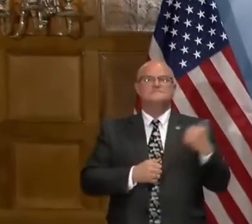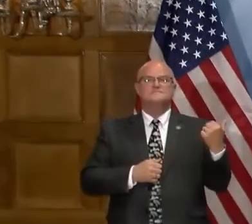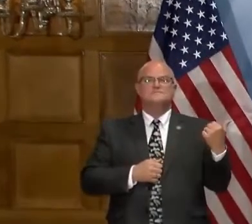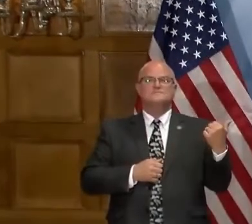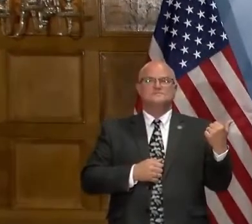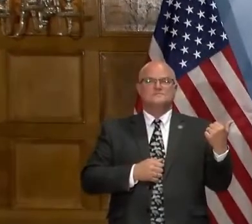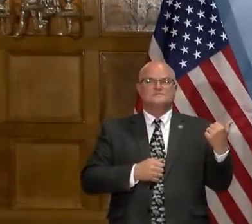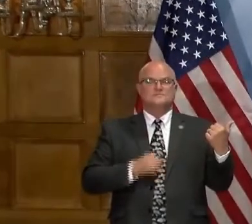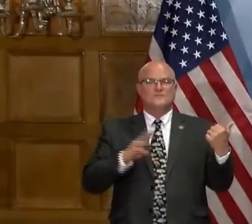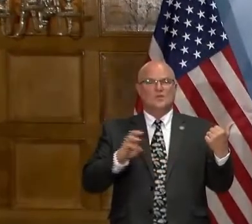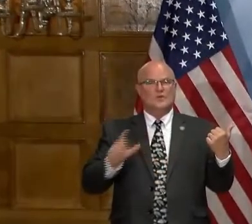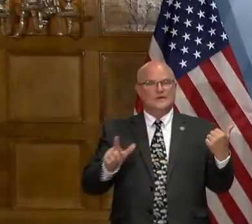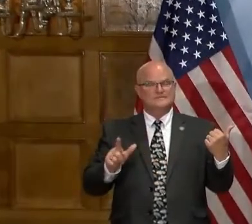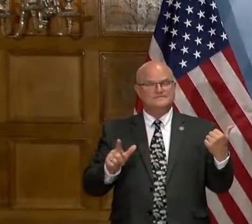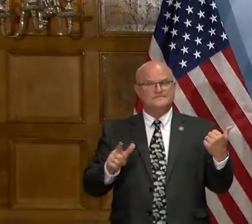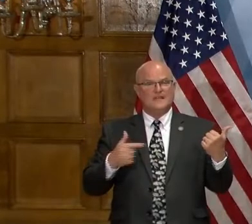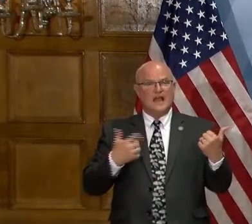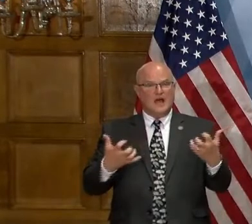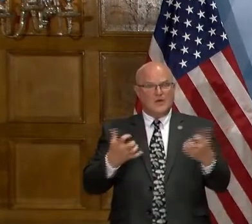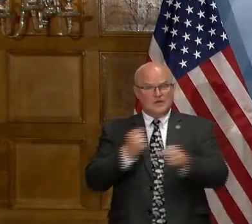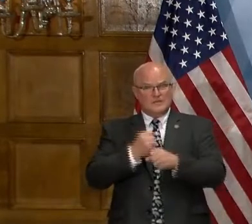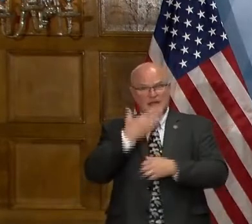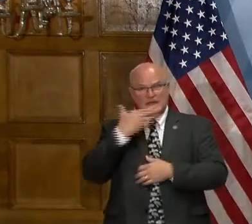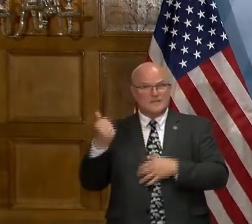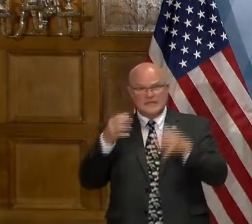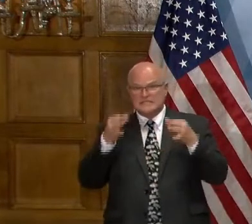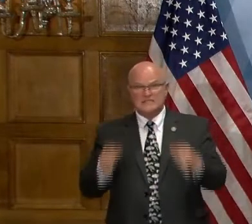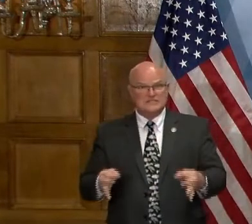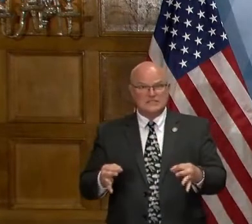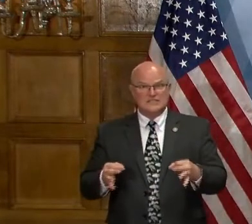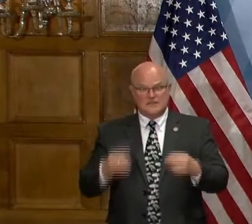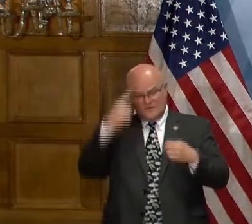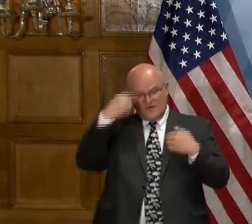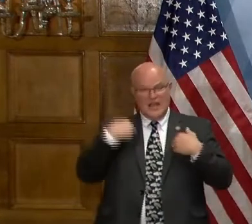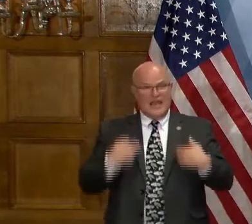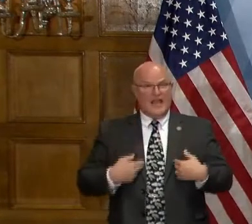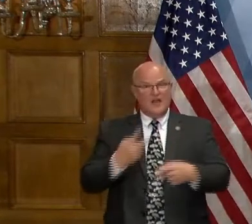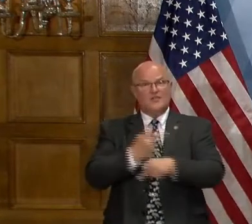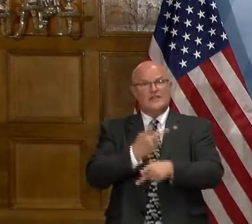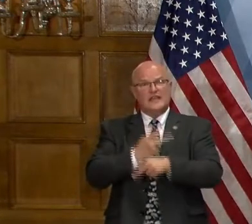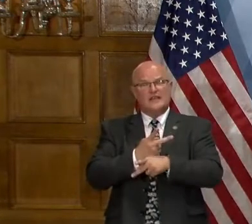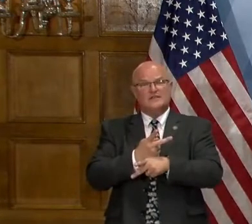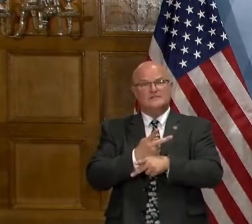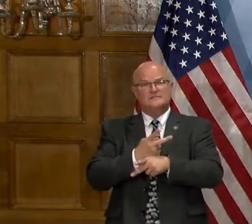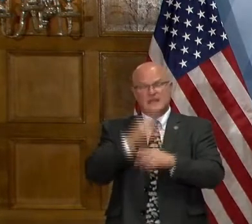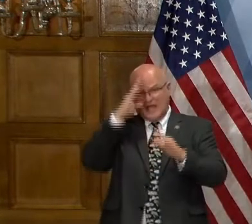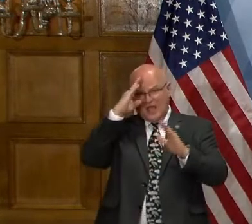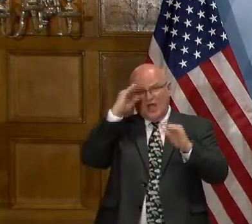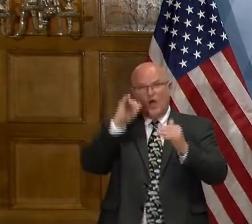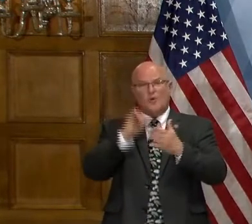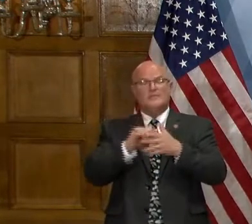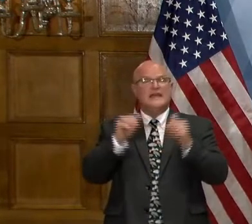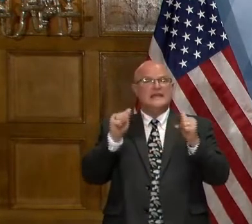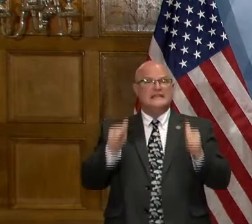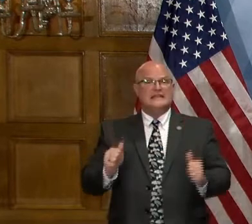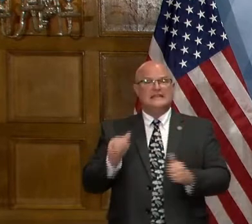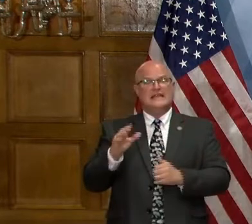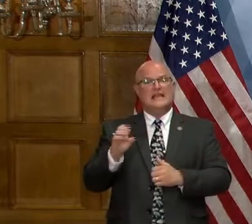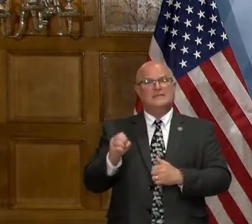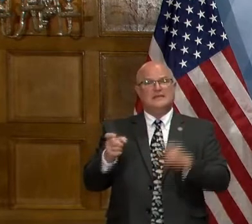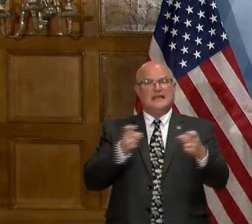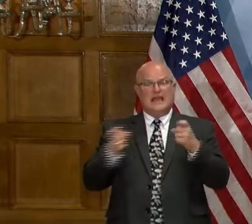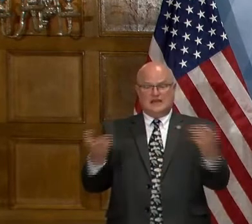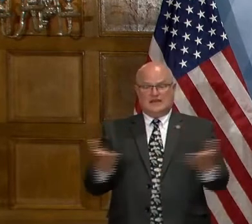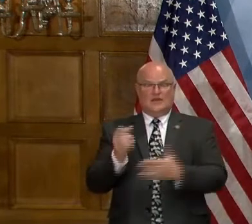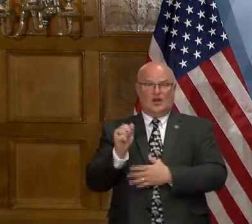Well, I want you to make the best decisions for health care. I hope that that can be handled